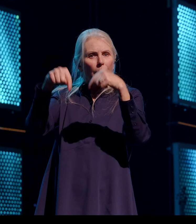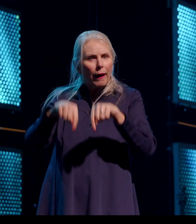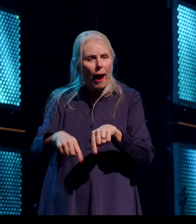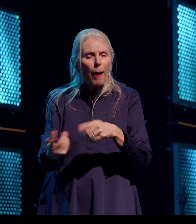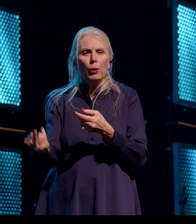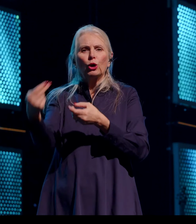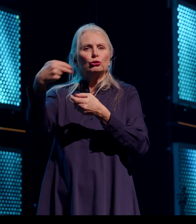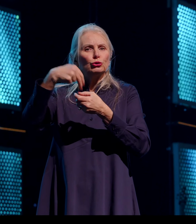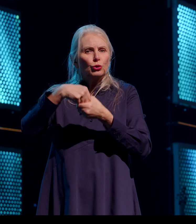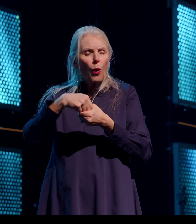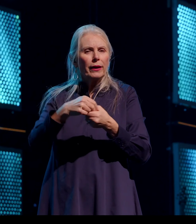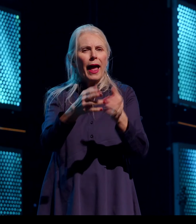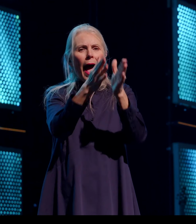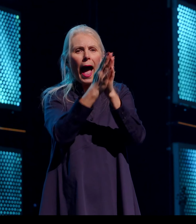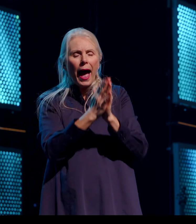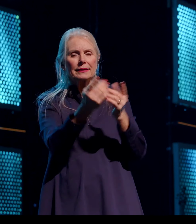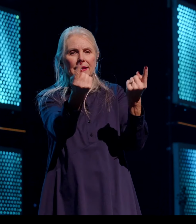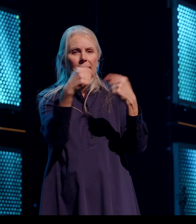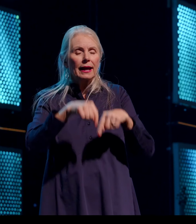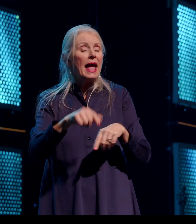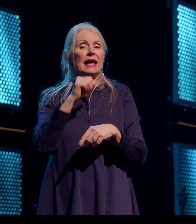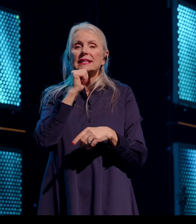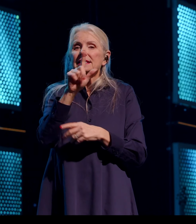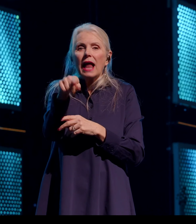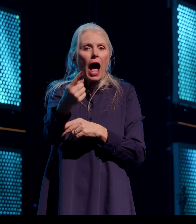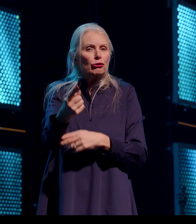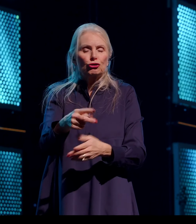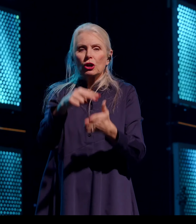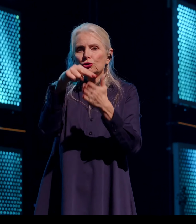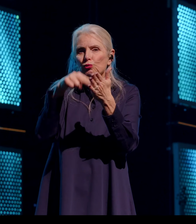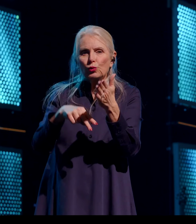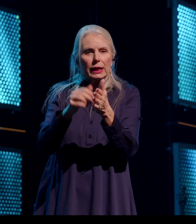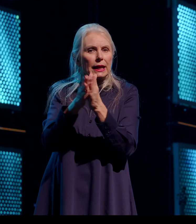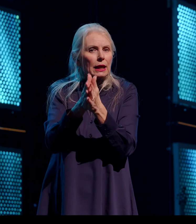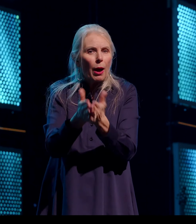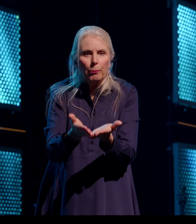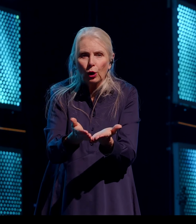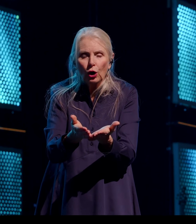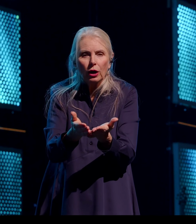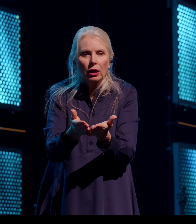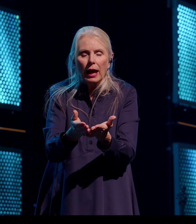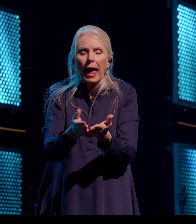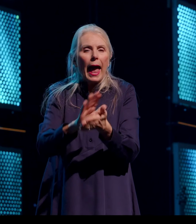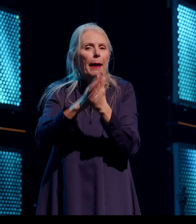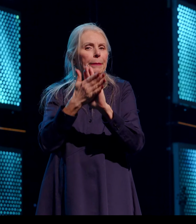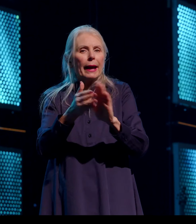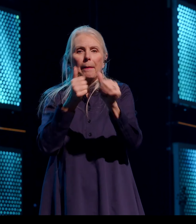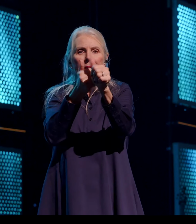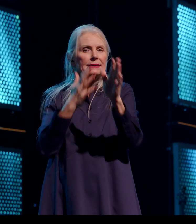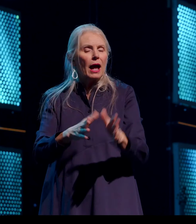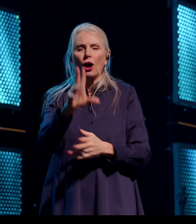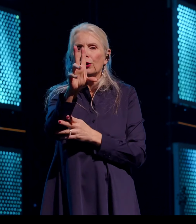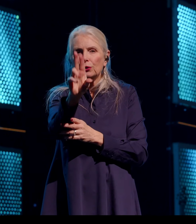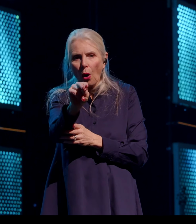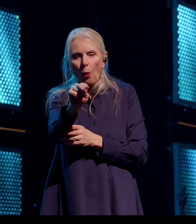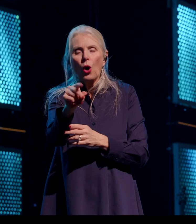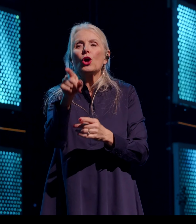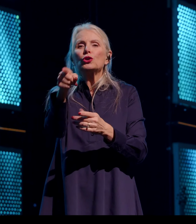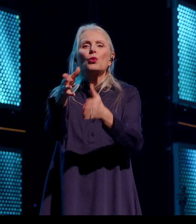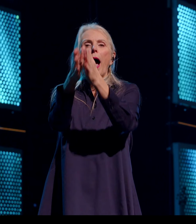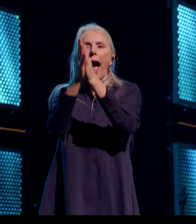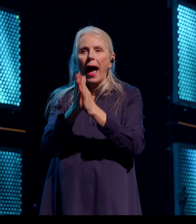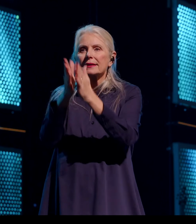Lord. Discipleship's not just going through a book. Hey, come with me and go through this book. No, discipleship's come with me as I serve the